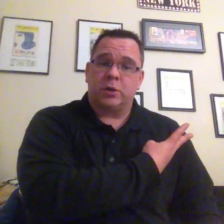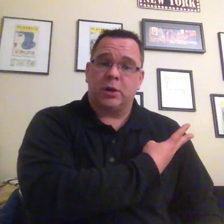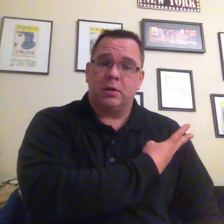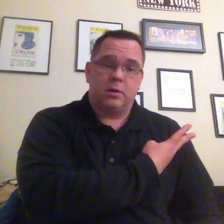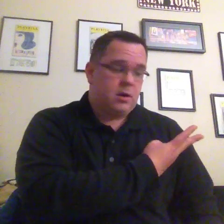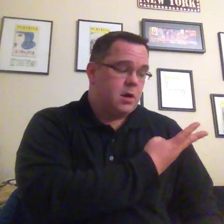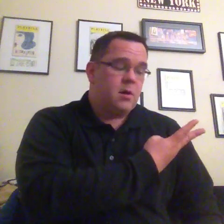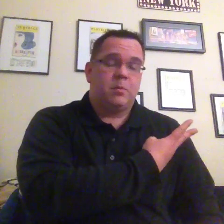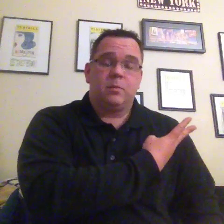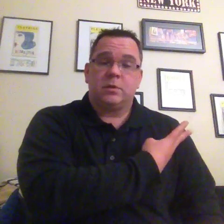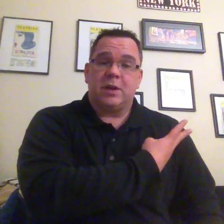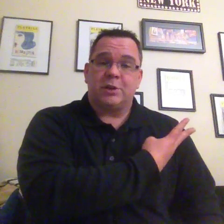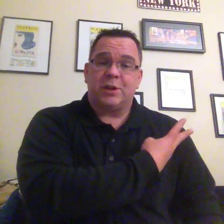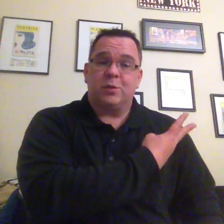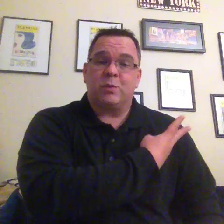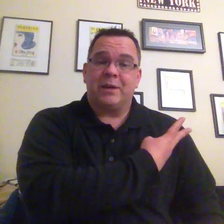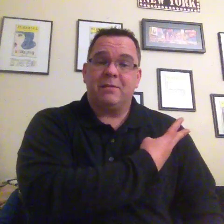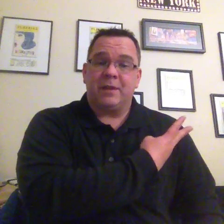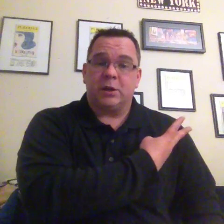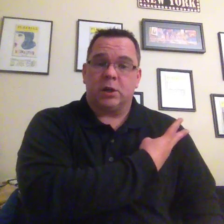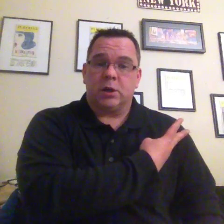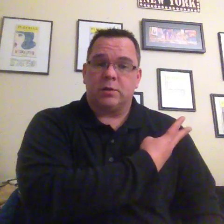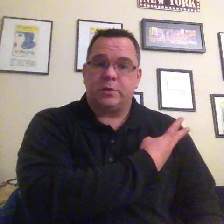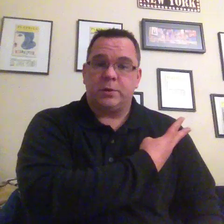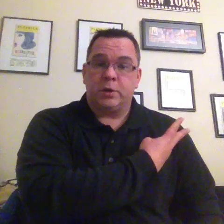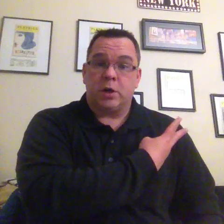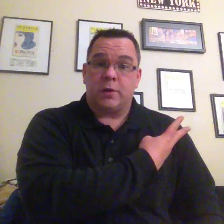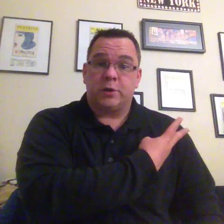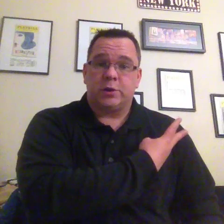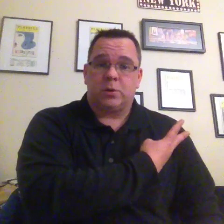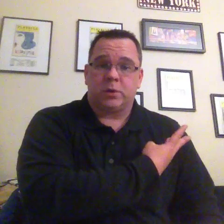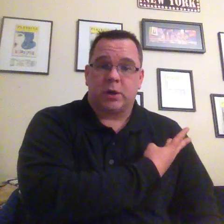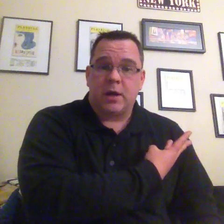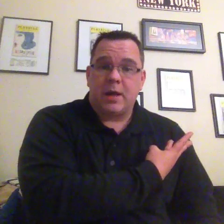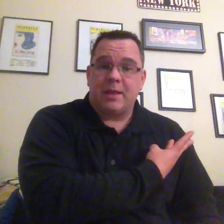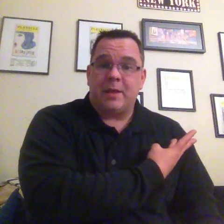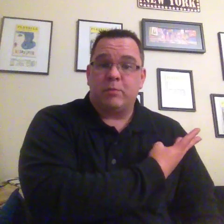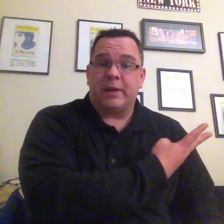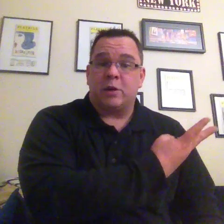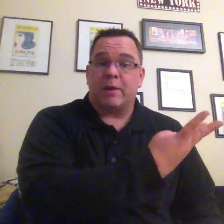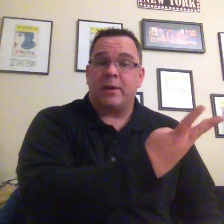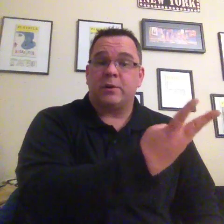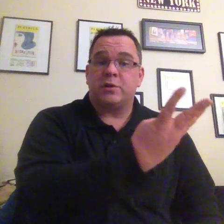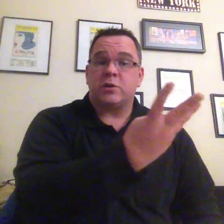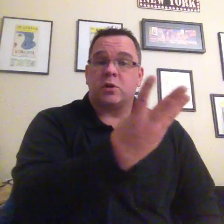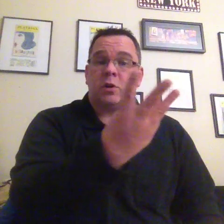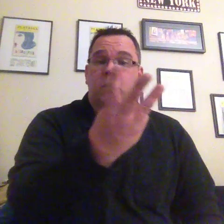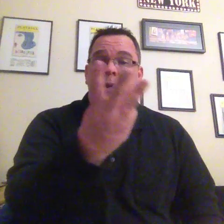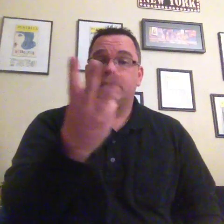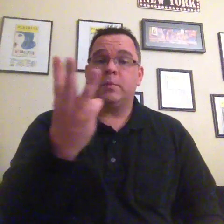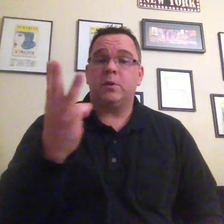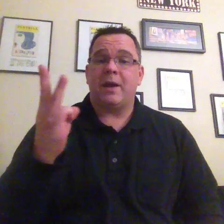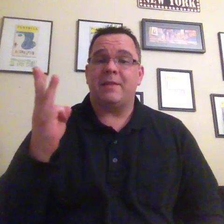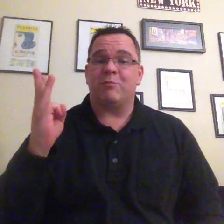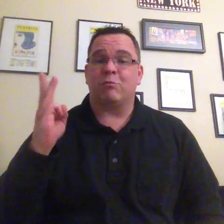shoulder, touching the ring finger to your other shoulder. Then bring it around in a circle away from you, and then